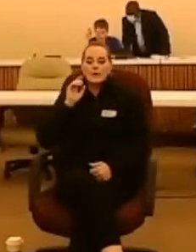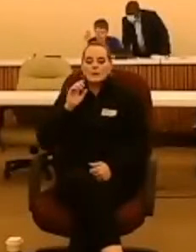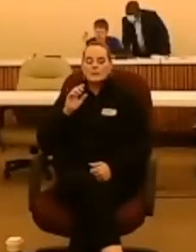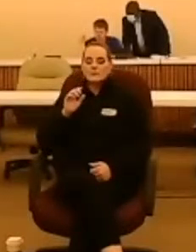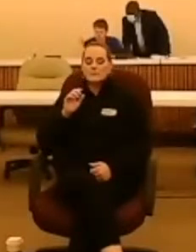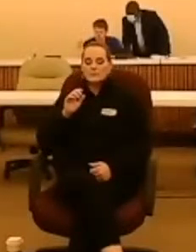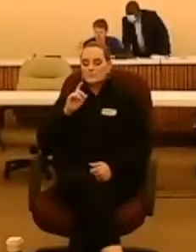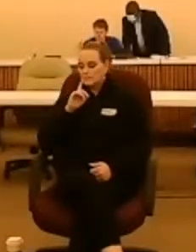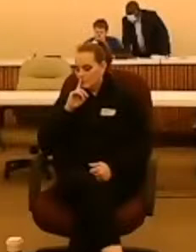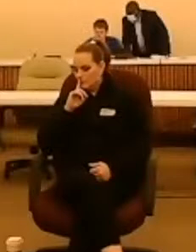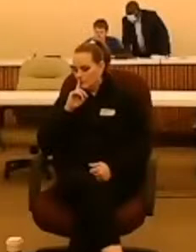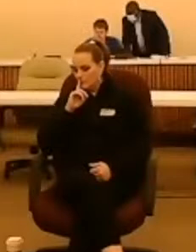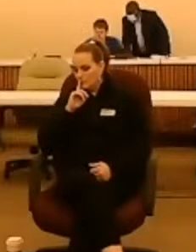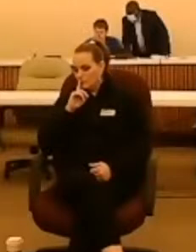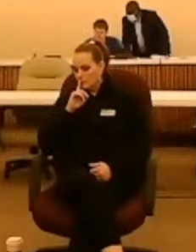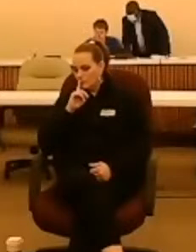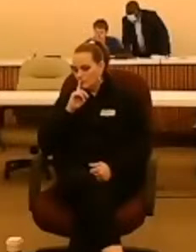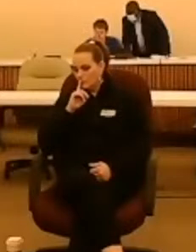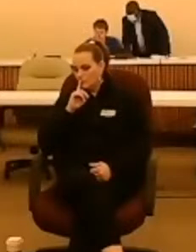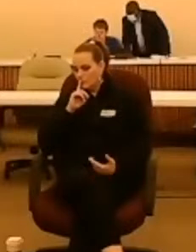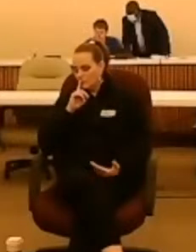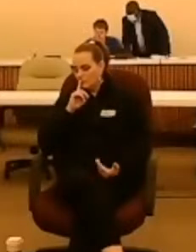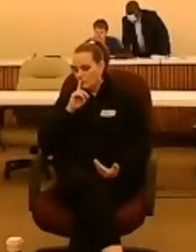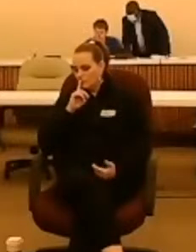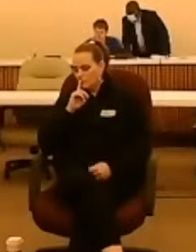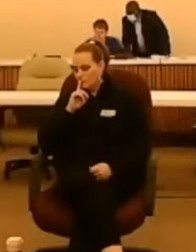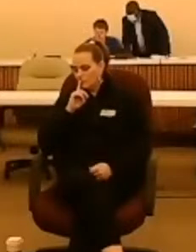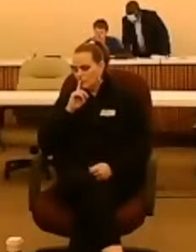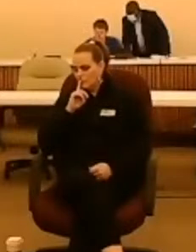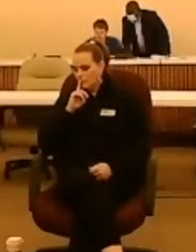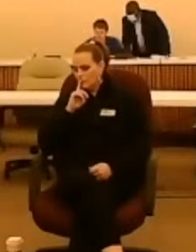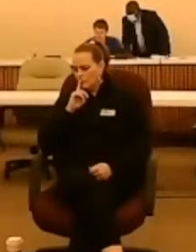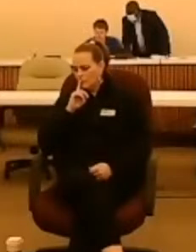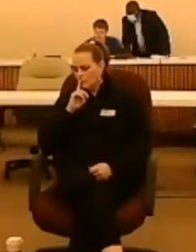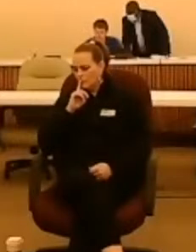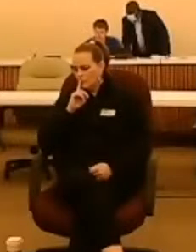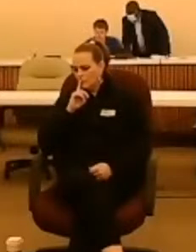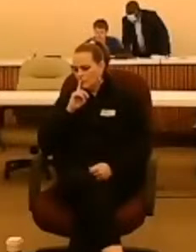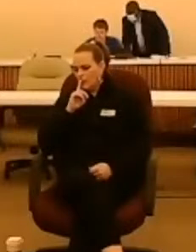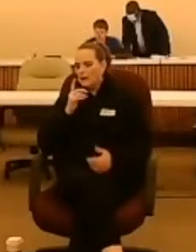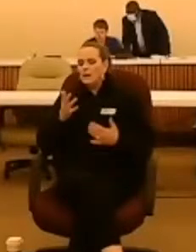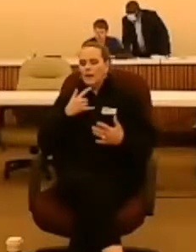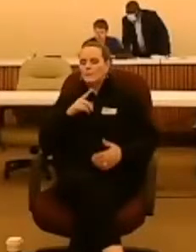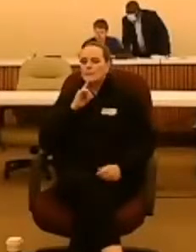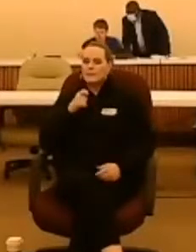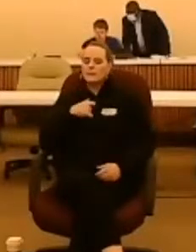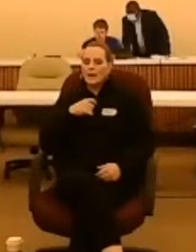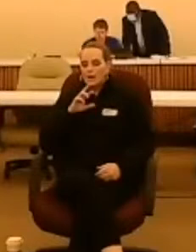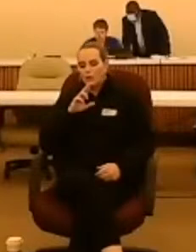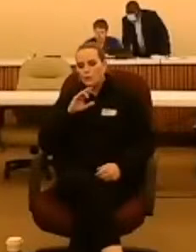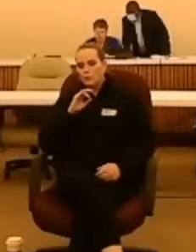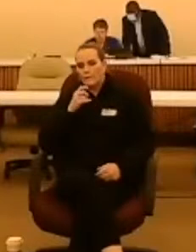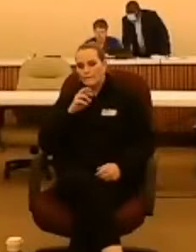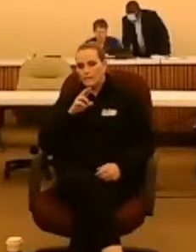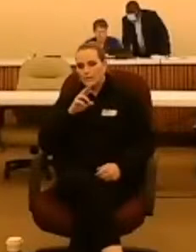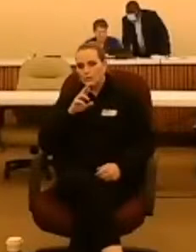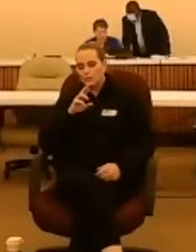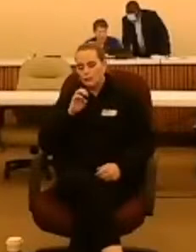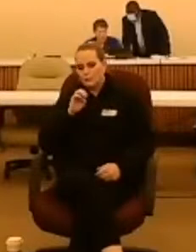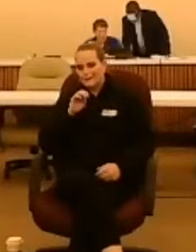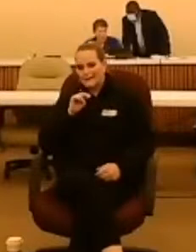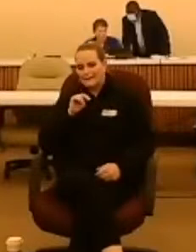that thing that they talked about, that it may very well be this riverine thing. They said that that